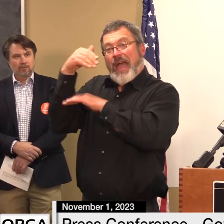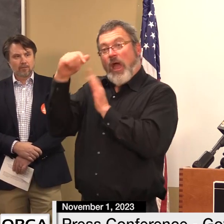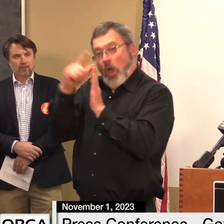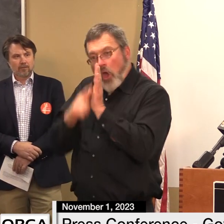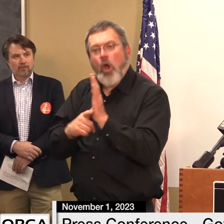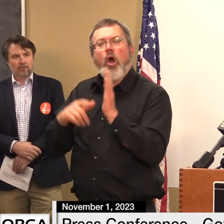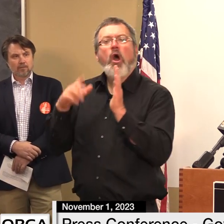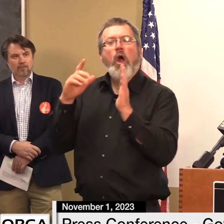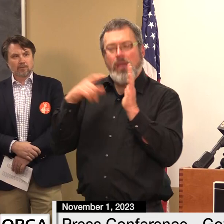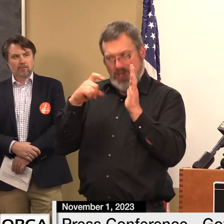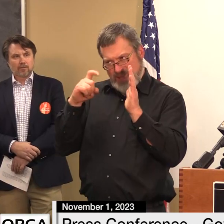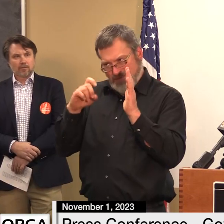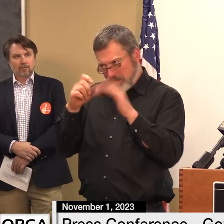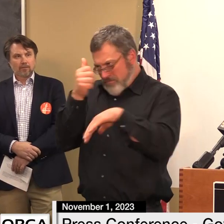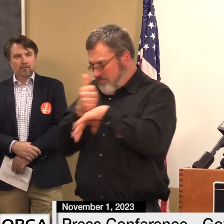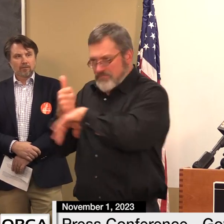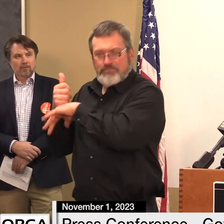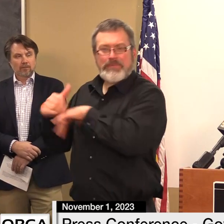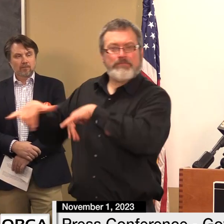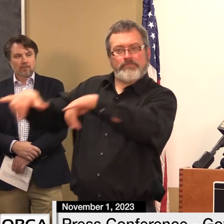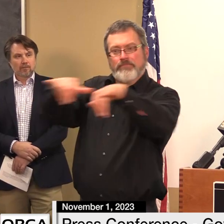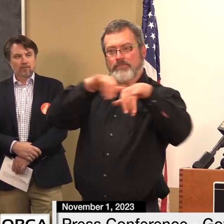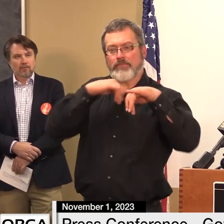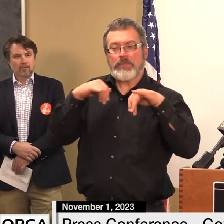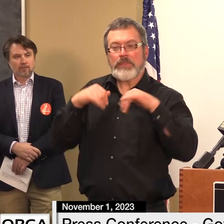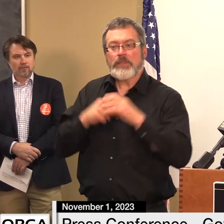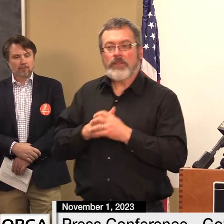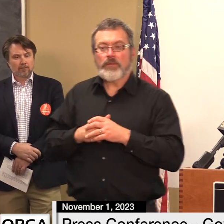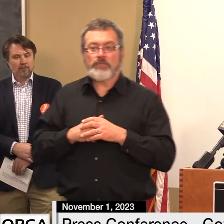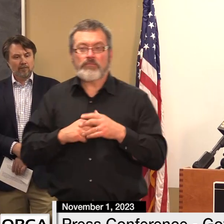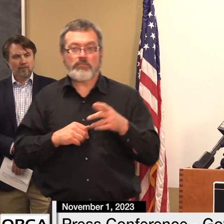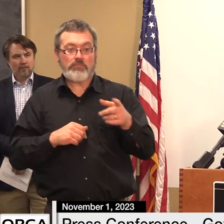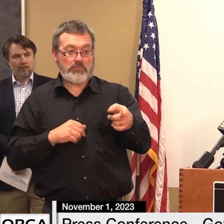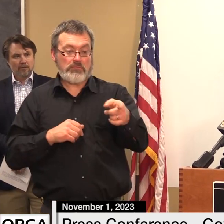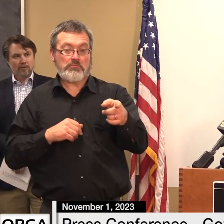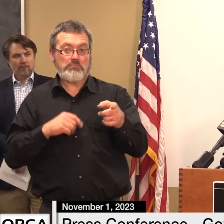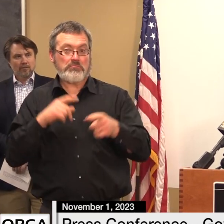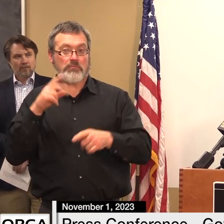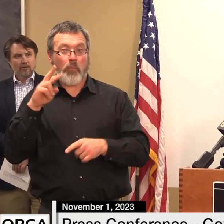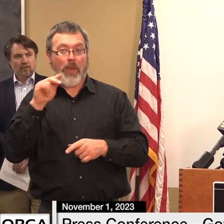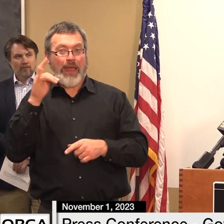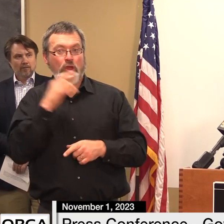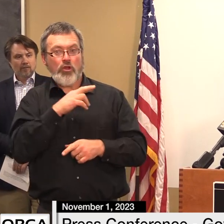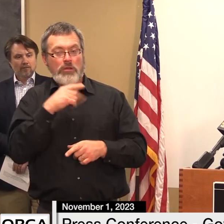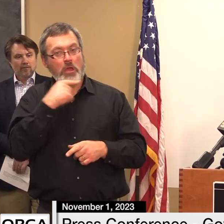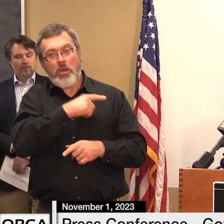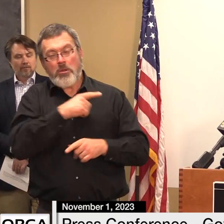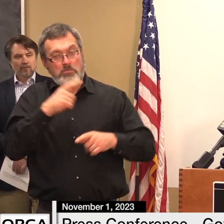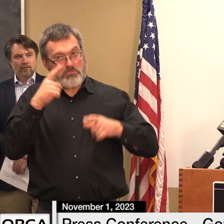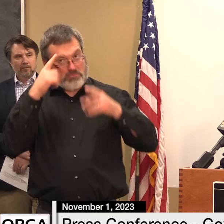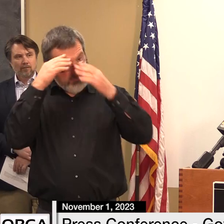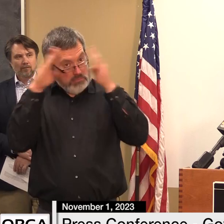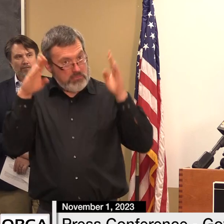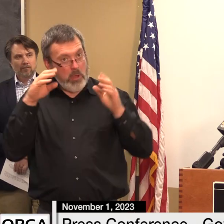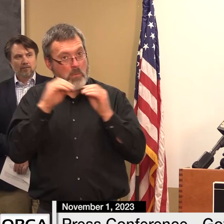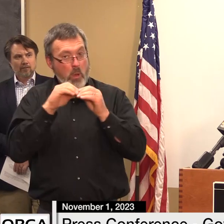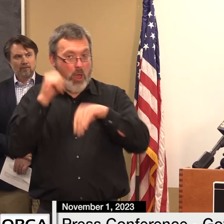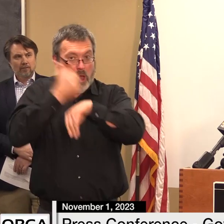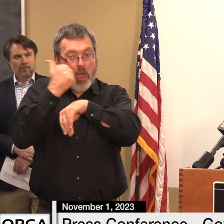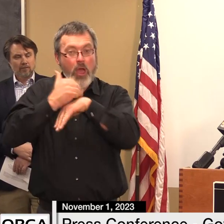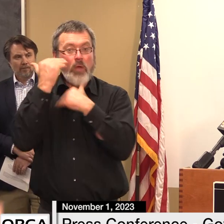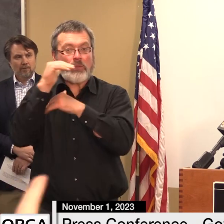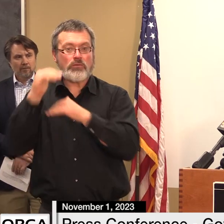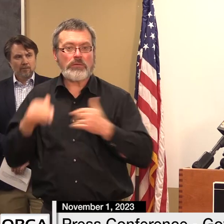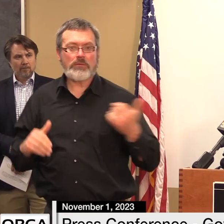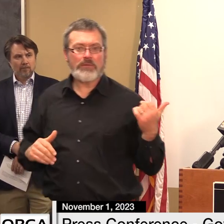But I guess, are you open to further restrictions in Vermont? Well, it depends on what he's talking